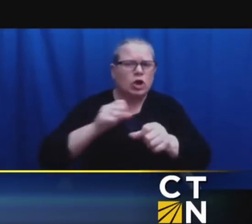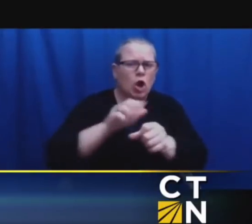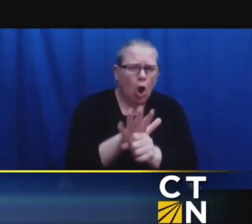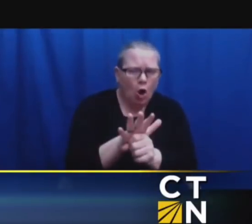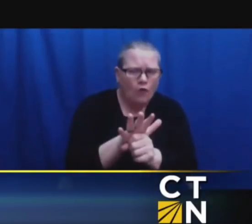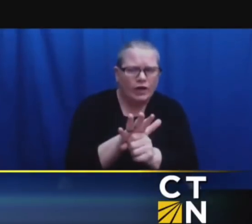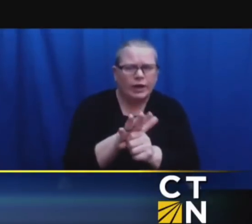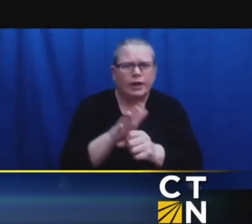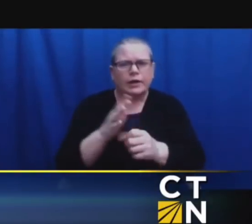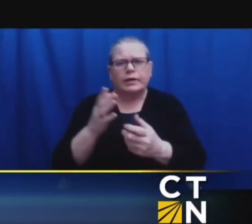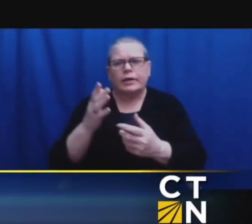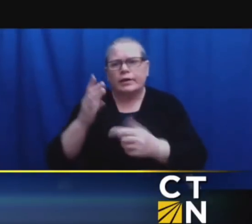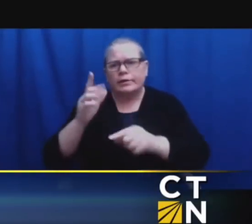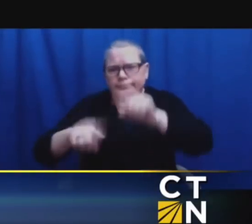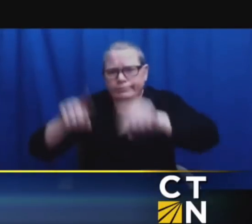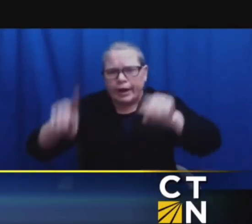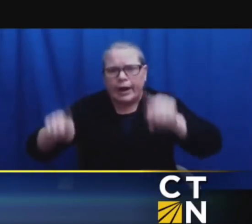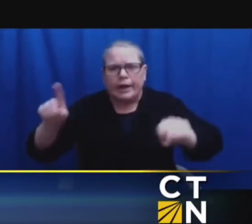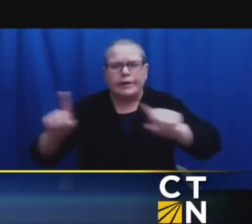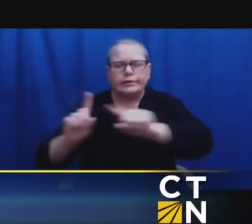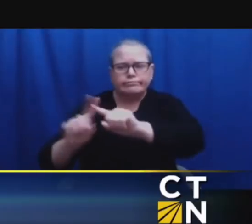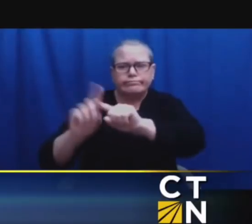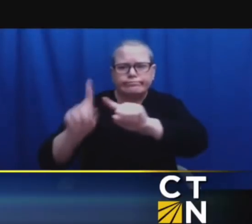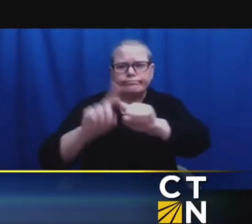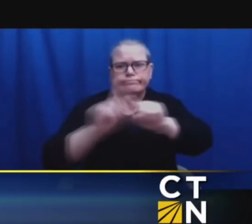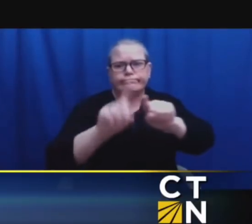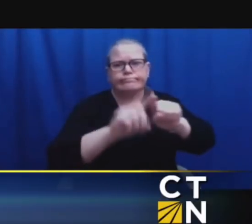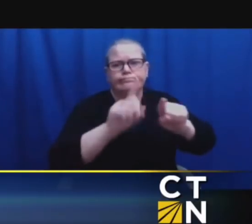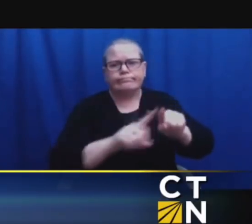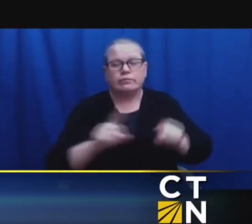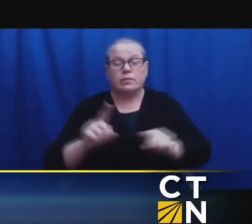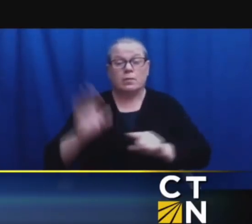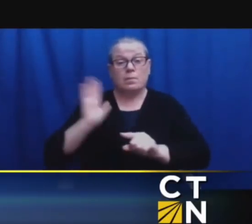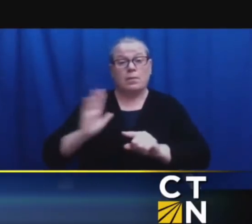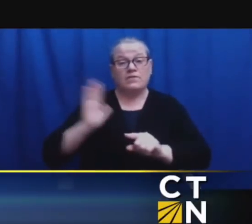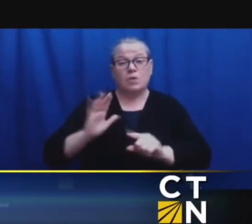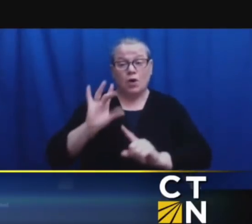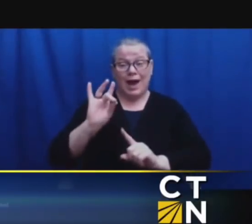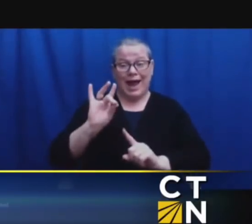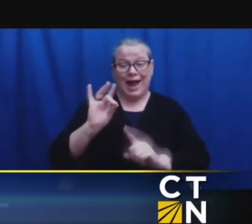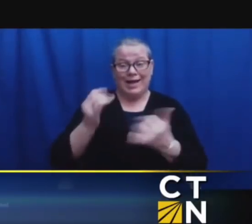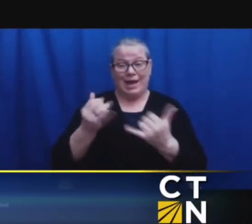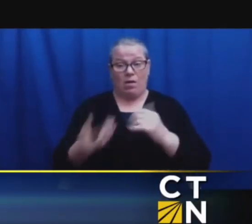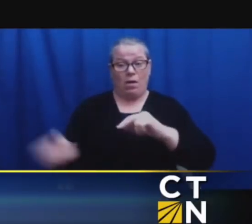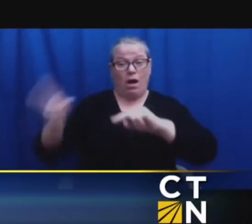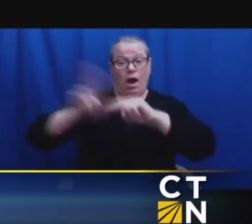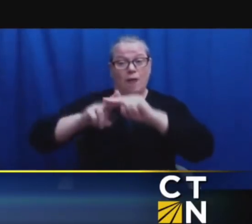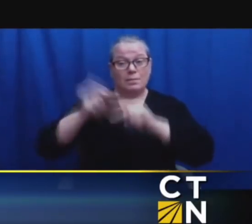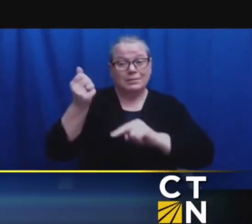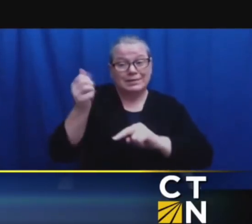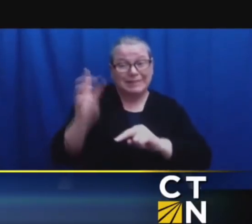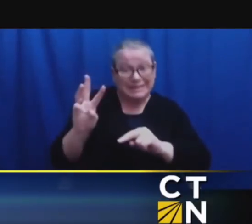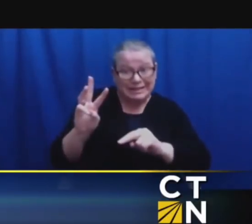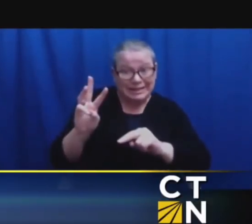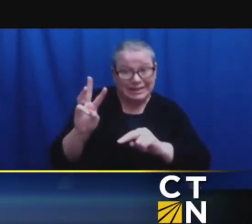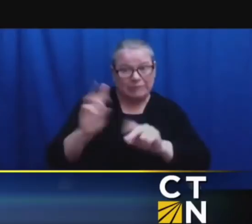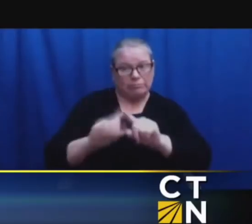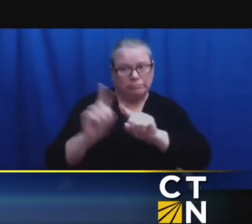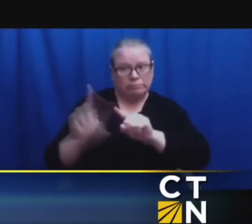of the variants. We used to call it the variant that originated in the United Kingdom, the UK,